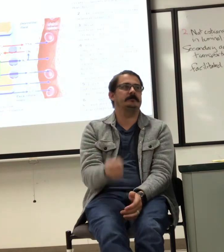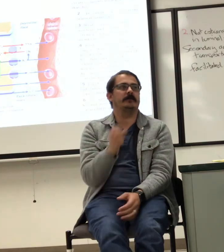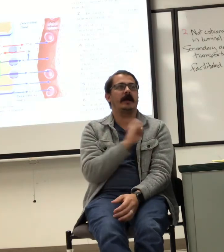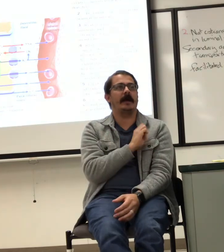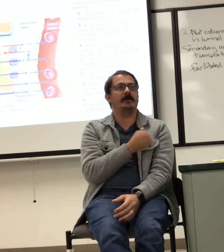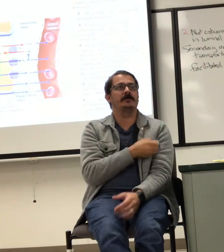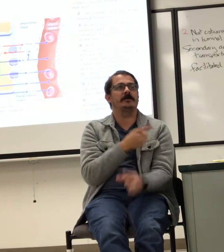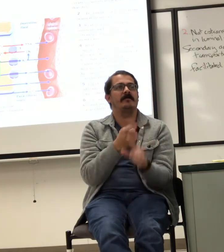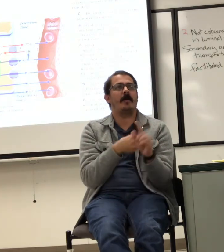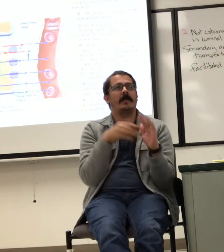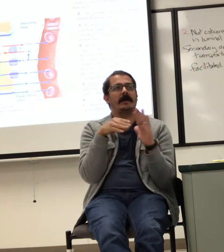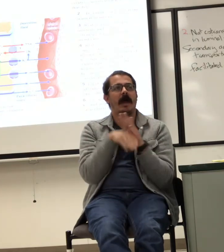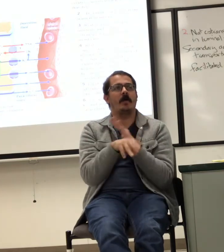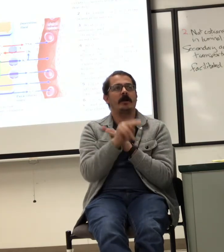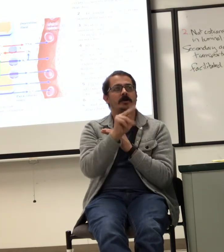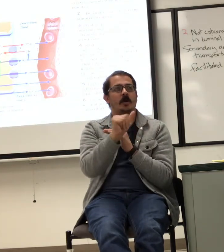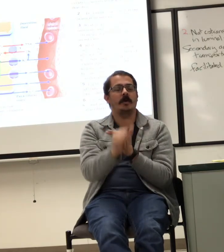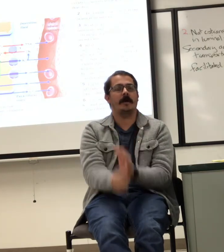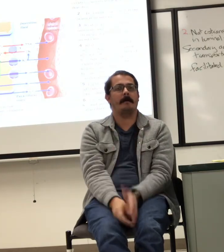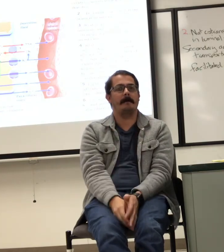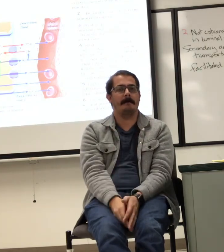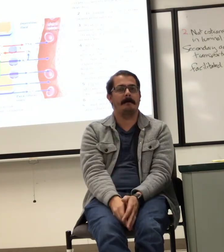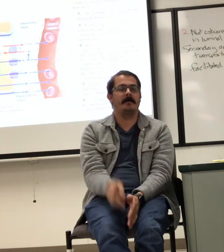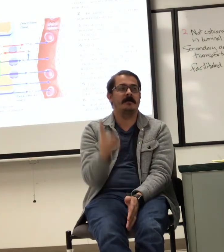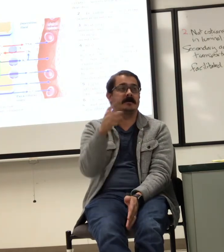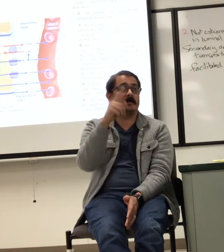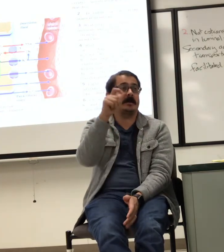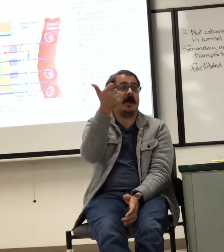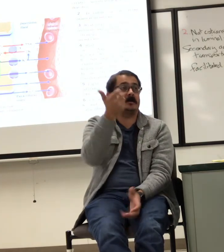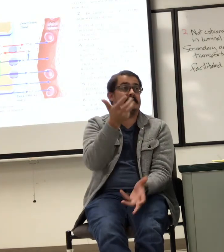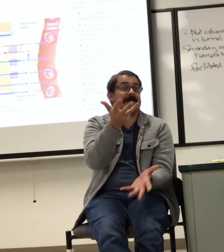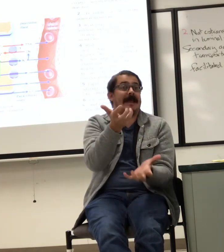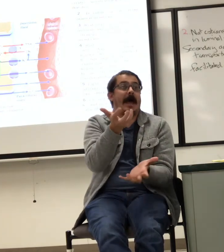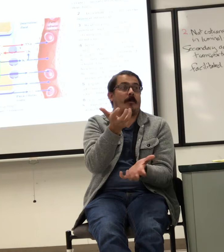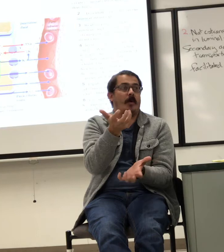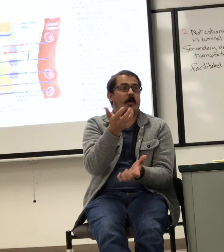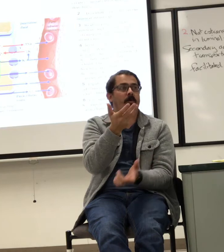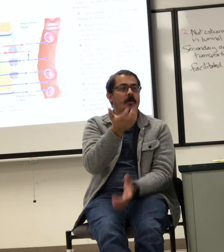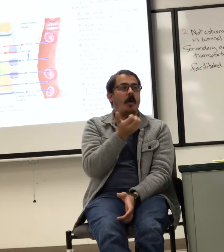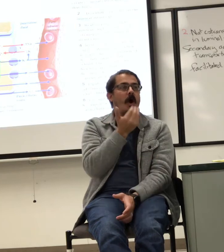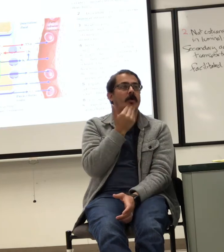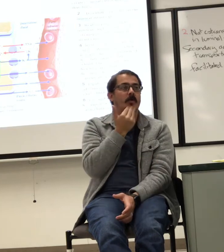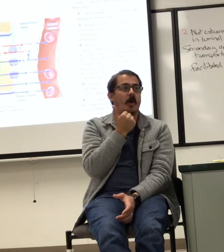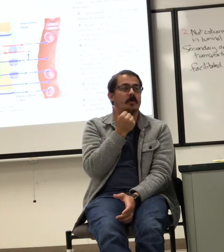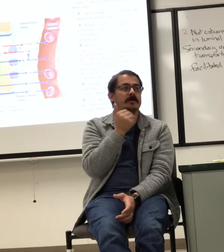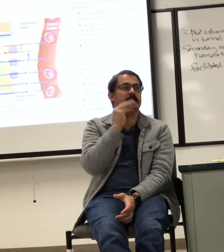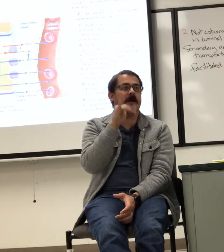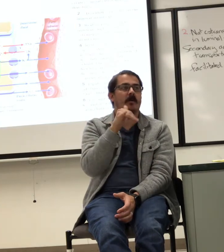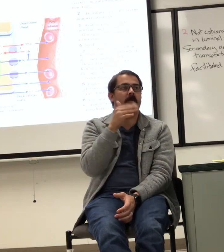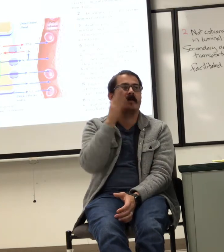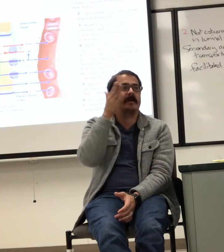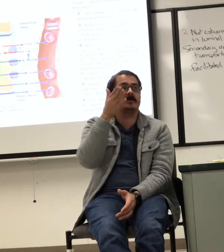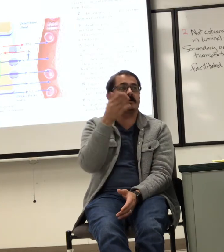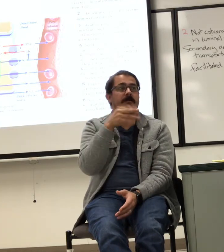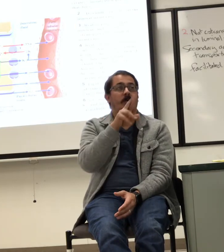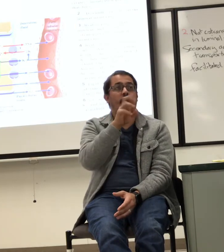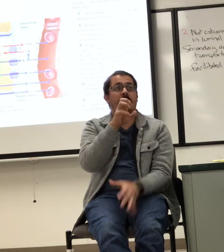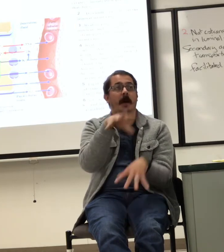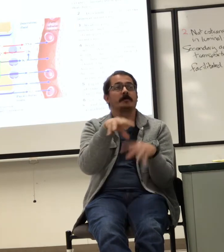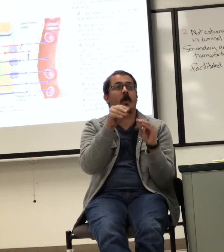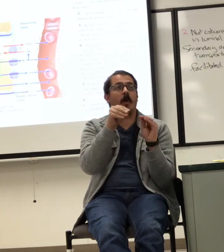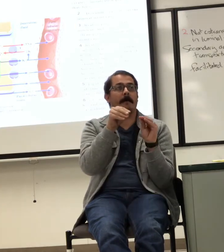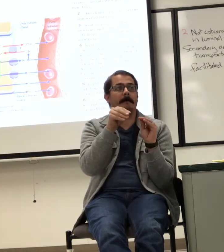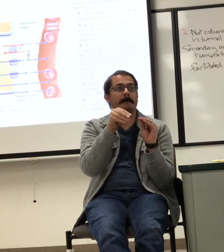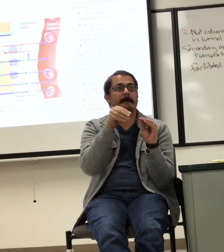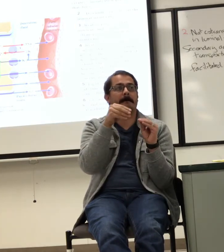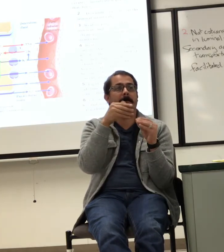okay? Something else desirable, you want glucose, and that will eventually be reabsorbed